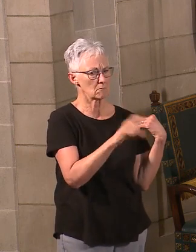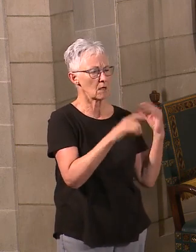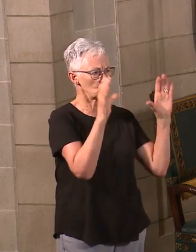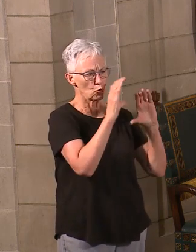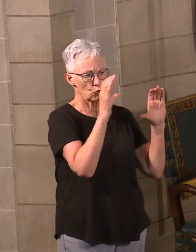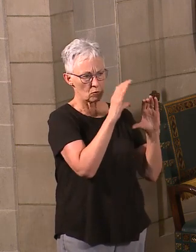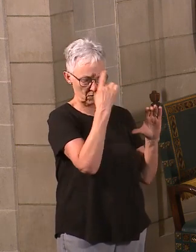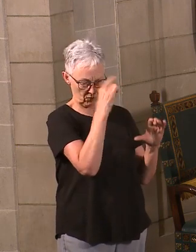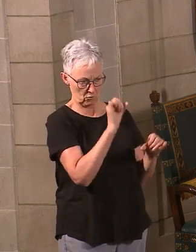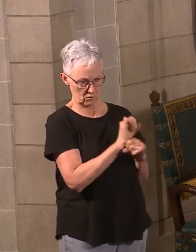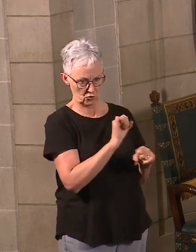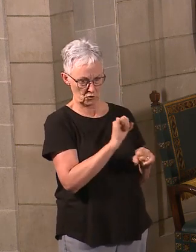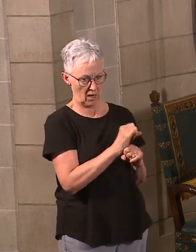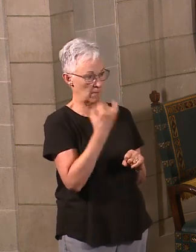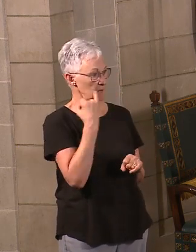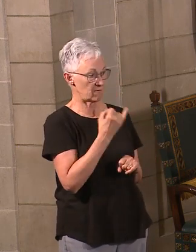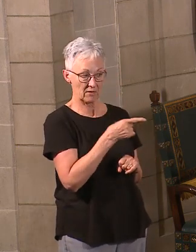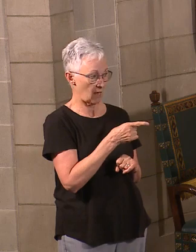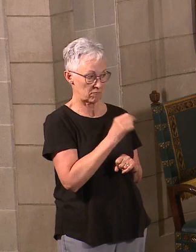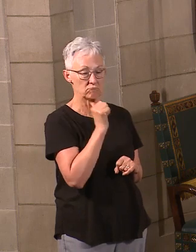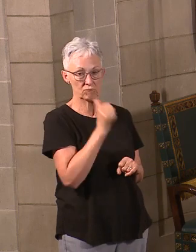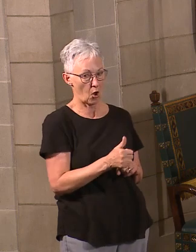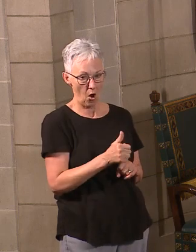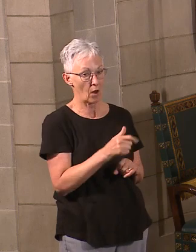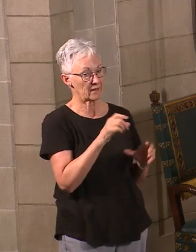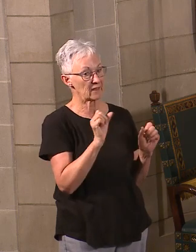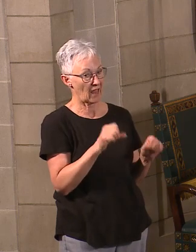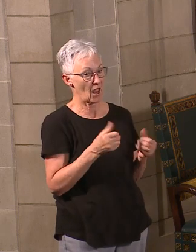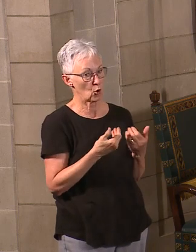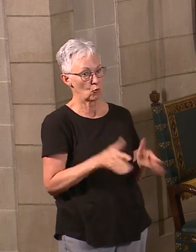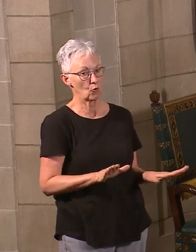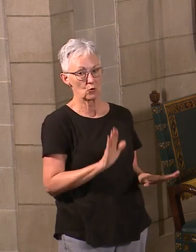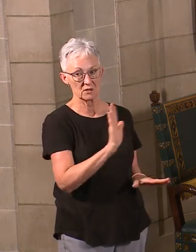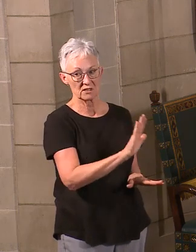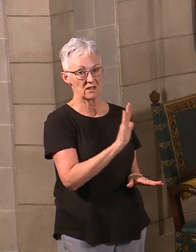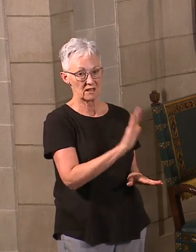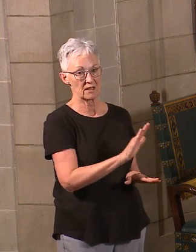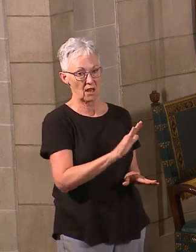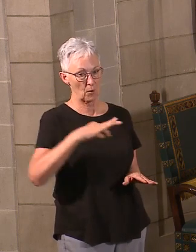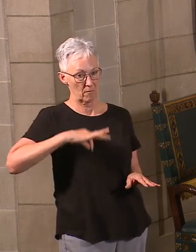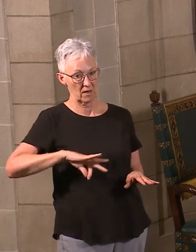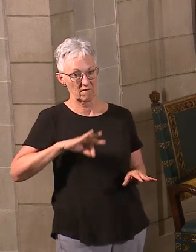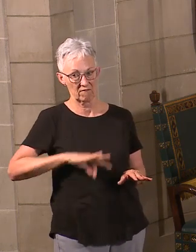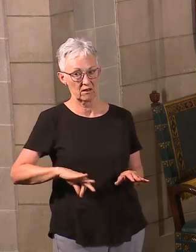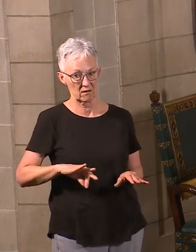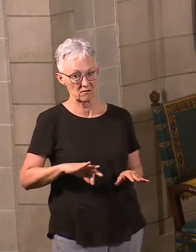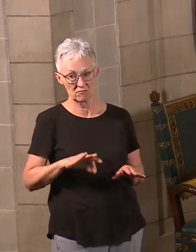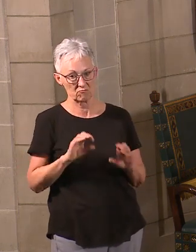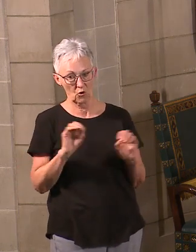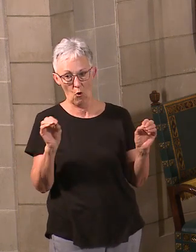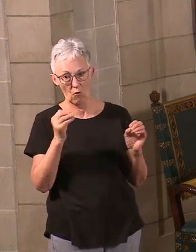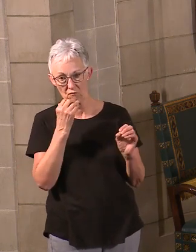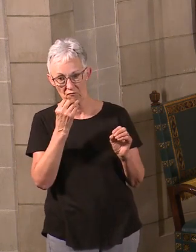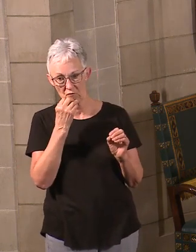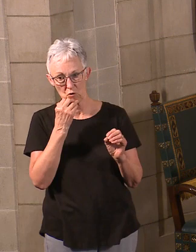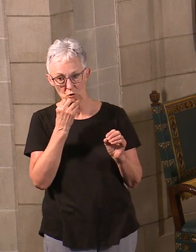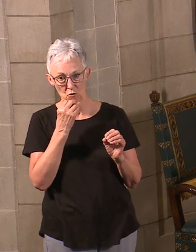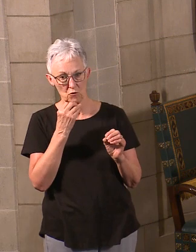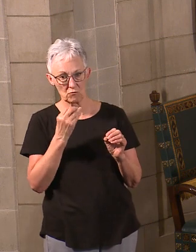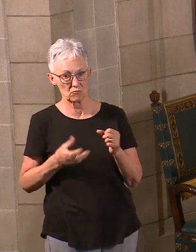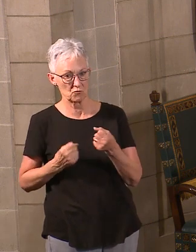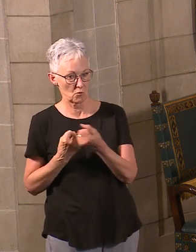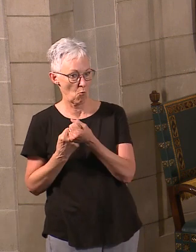ending. And SNAP recipients can use their electronic benefit transfer card to purchase groceries online